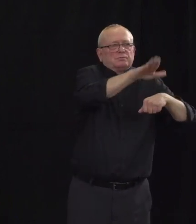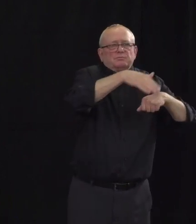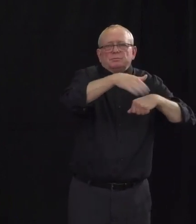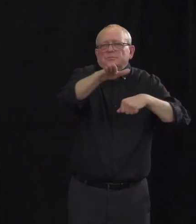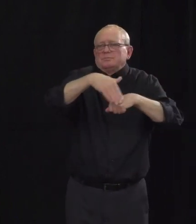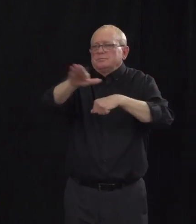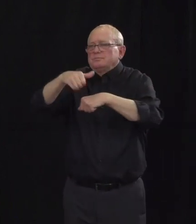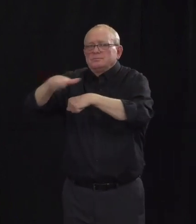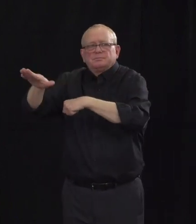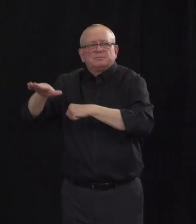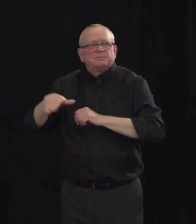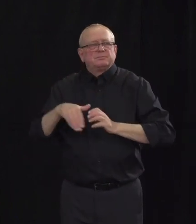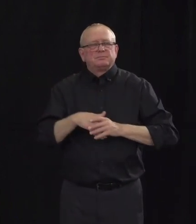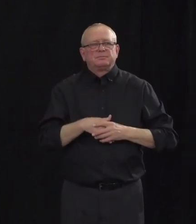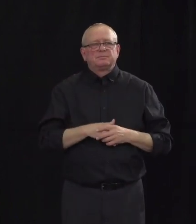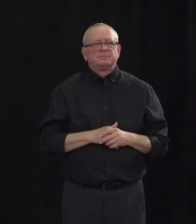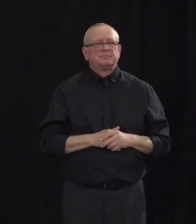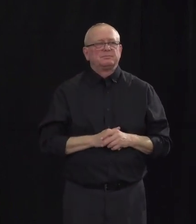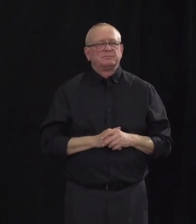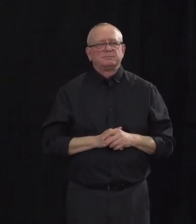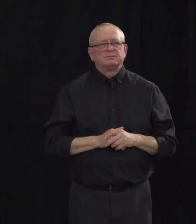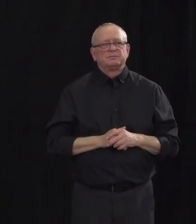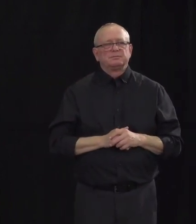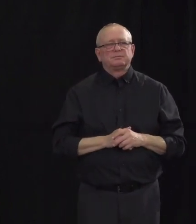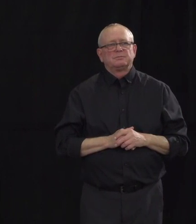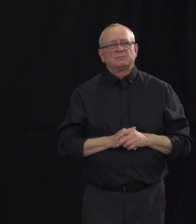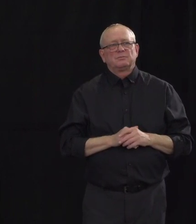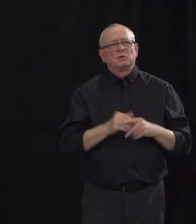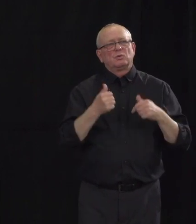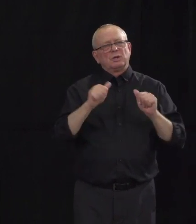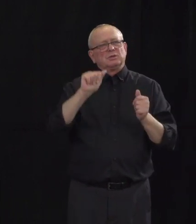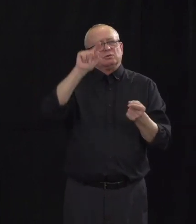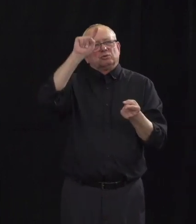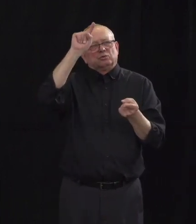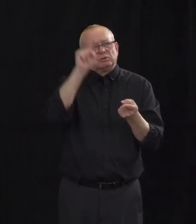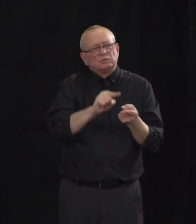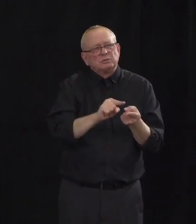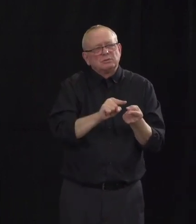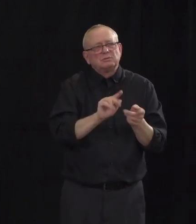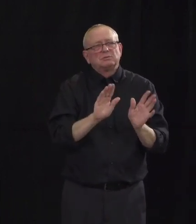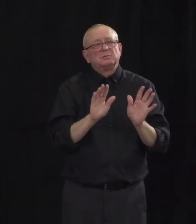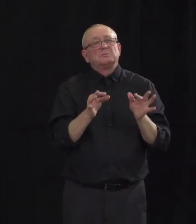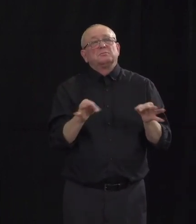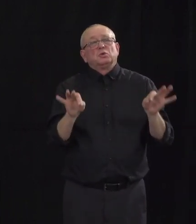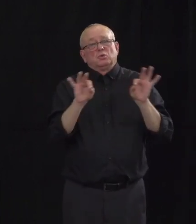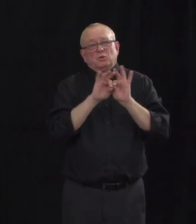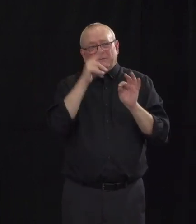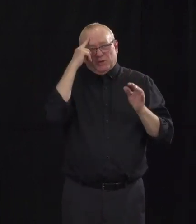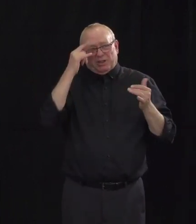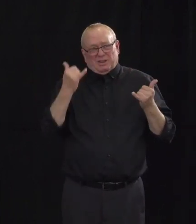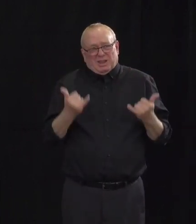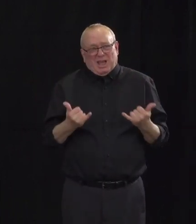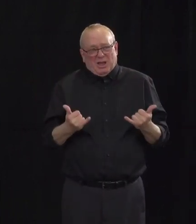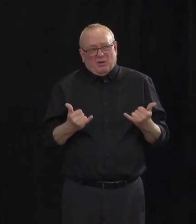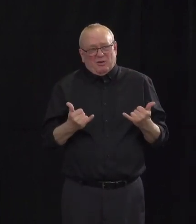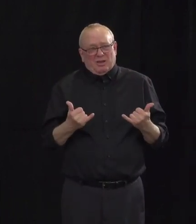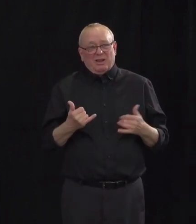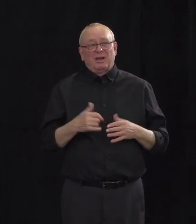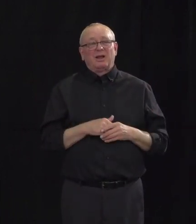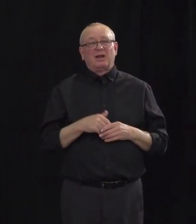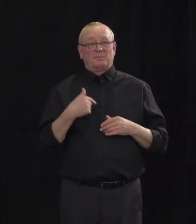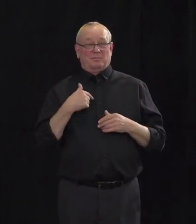point. I am, however, opening a conversation with our friends in the United States about the need for